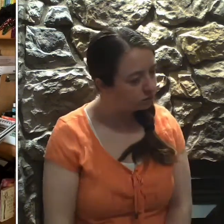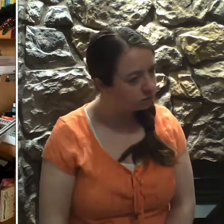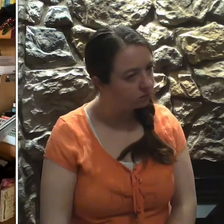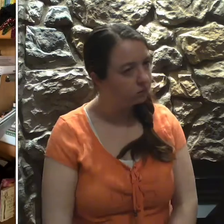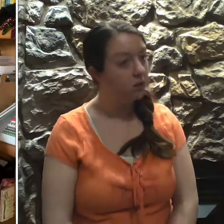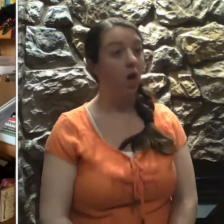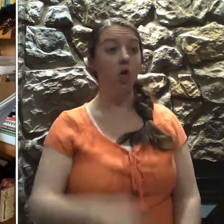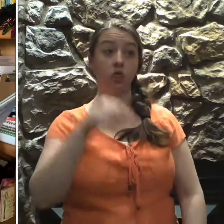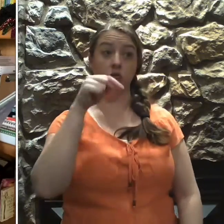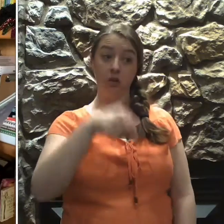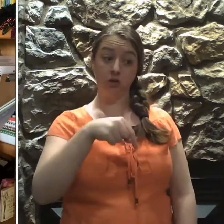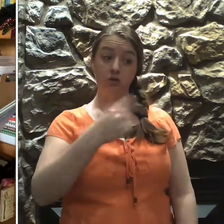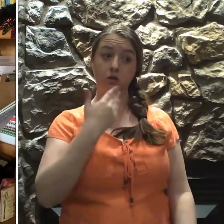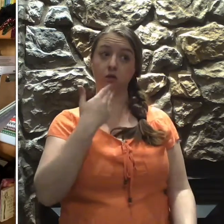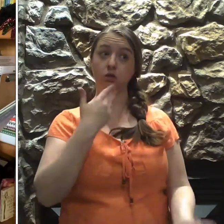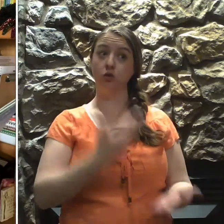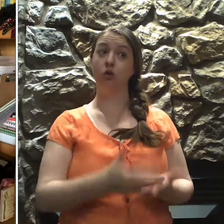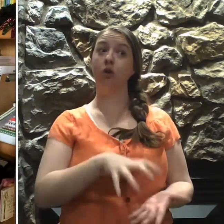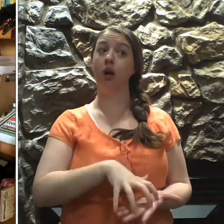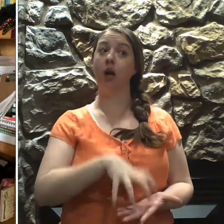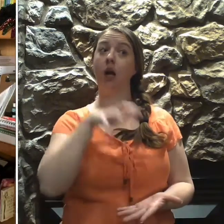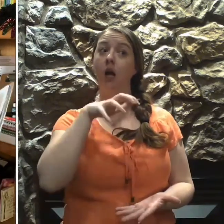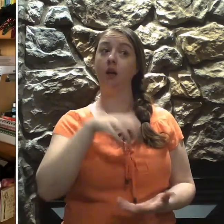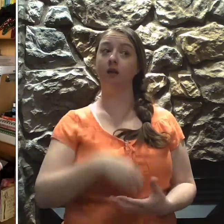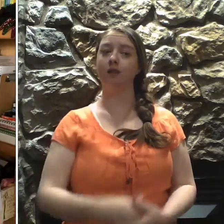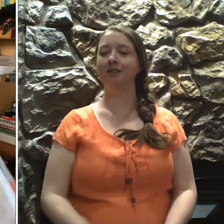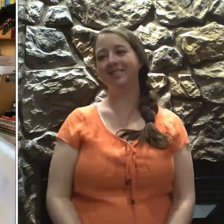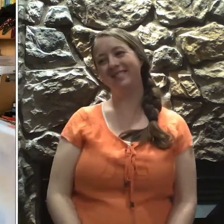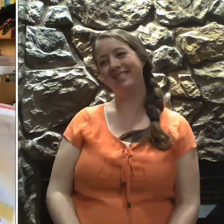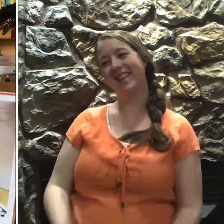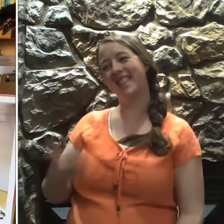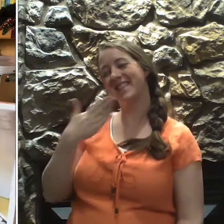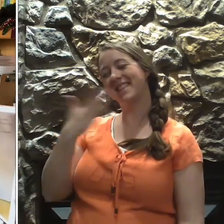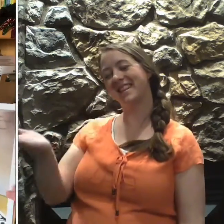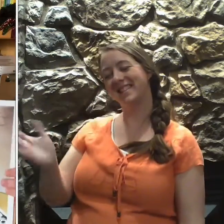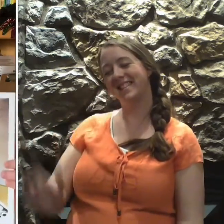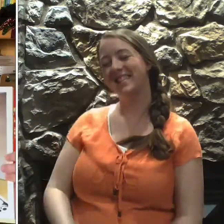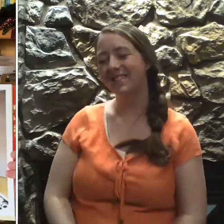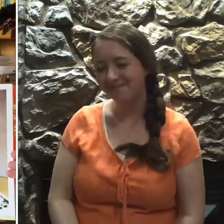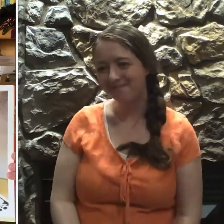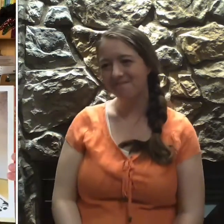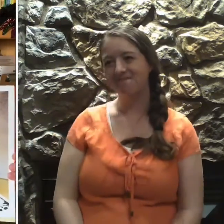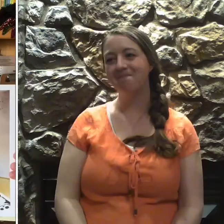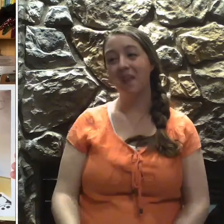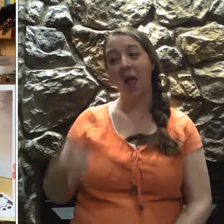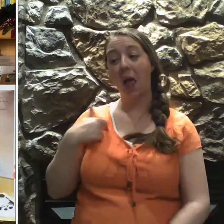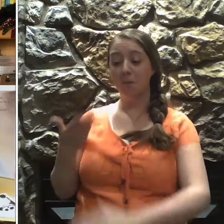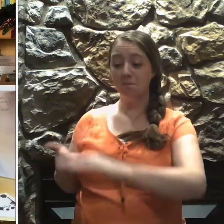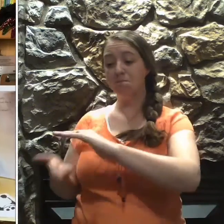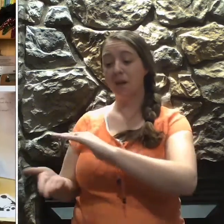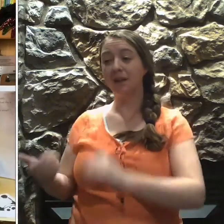cake." "Thanks," said Addie. "I made it myself."